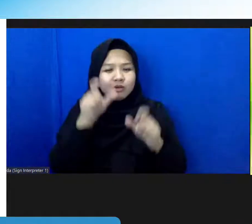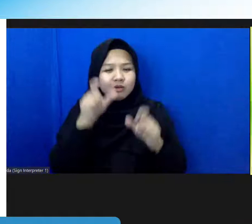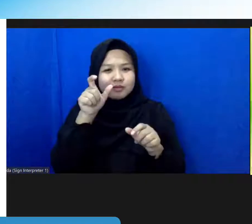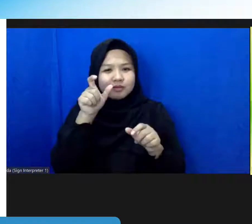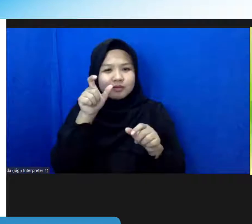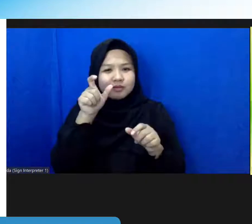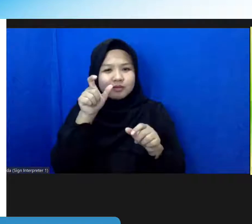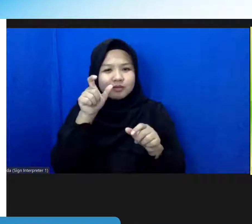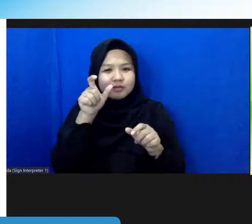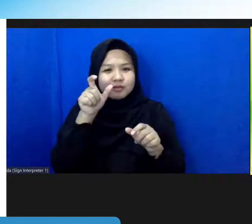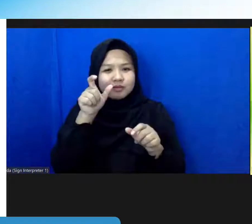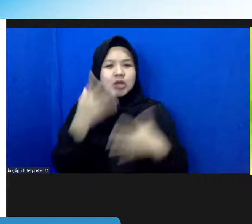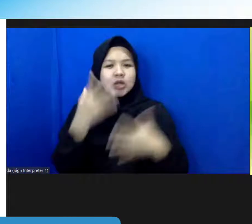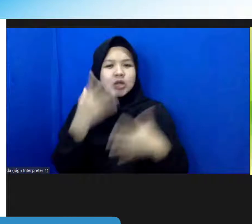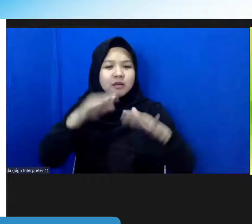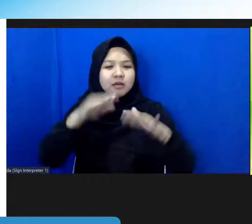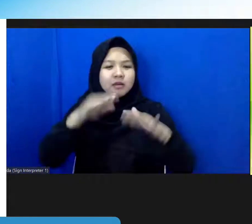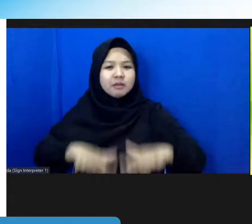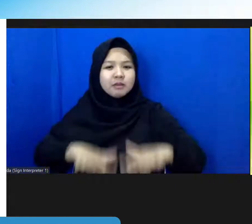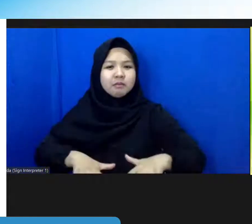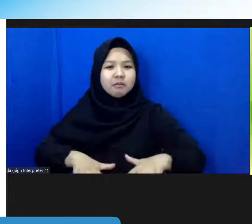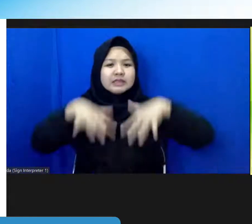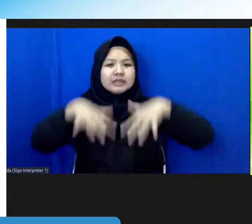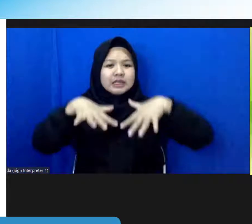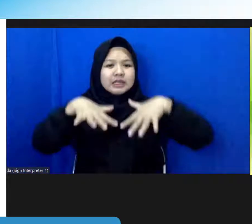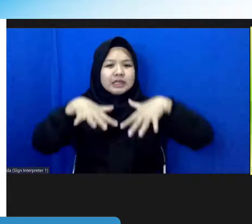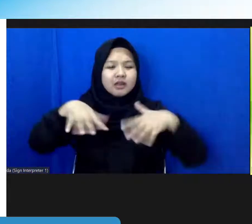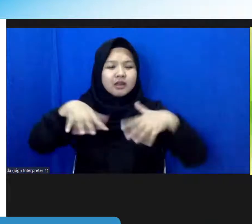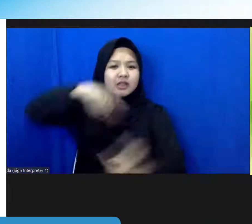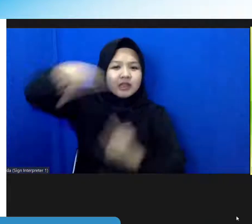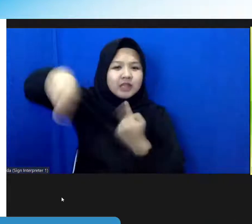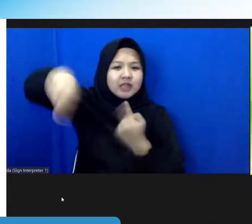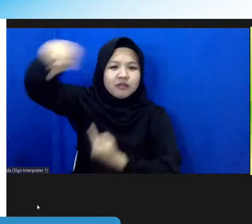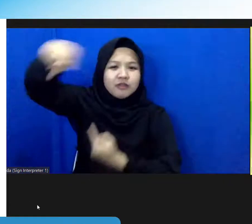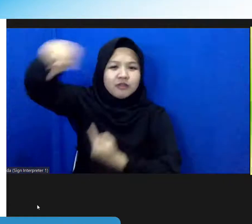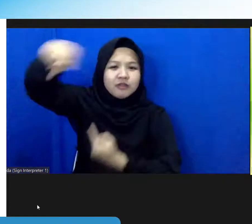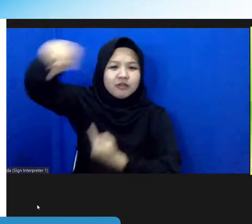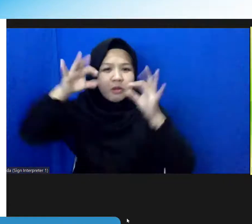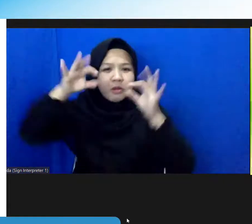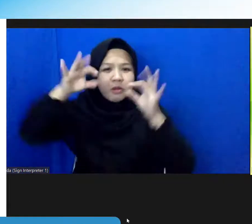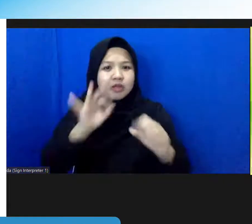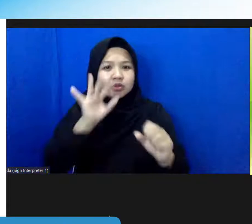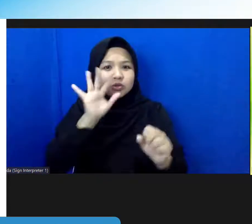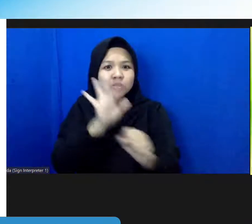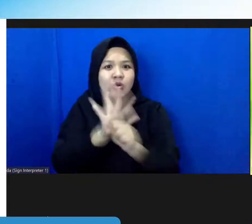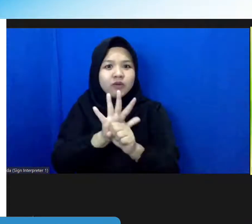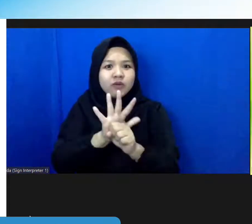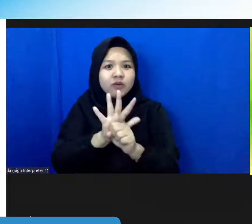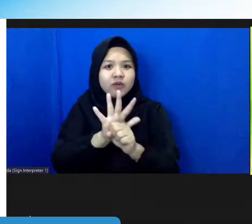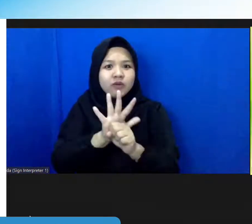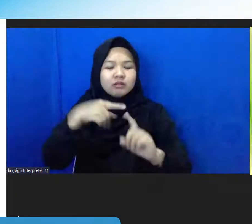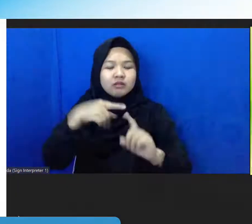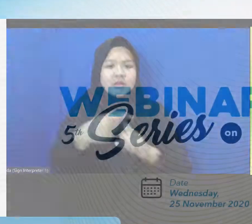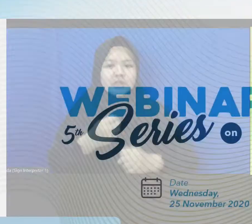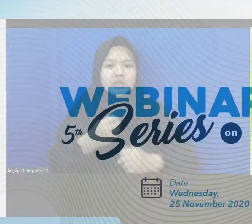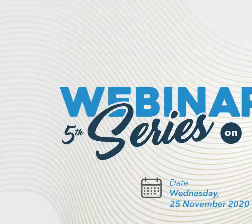typhoon, and but when it comes to COVID, well, a lot was a bit shocked, because